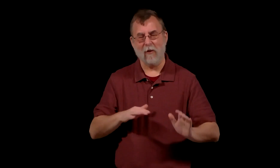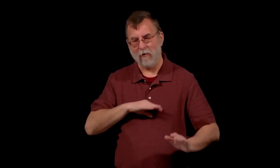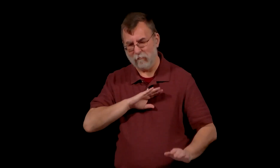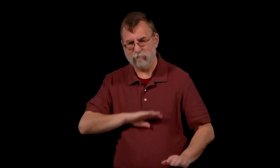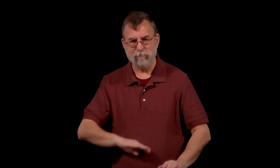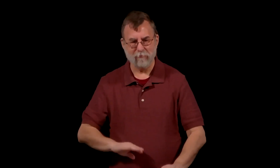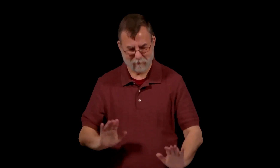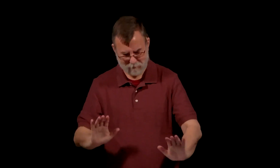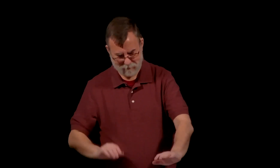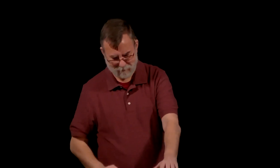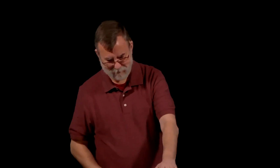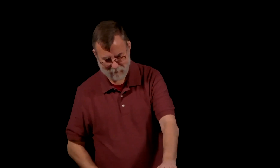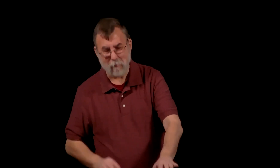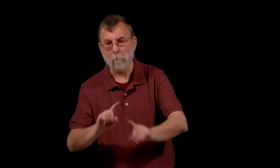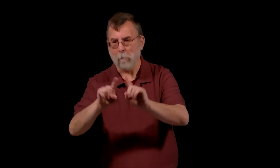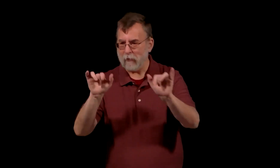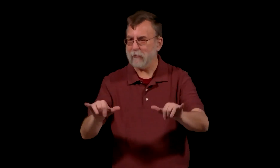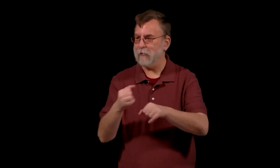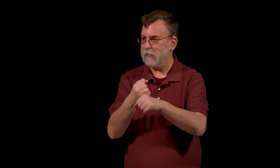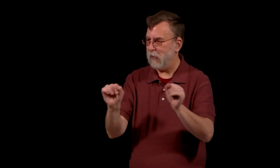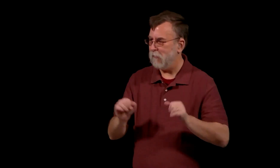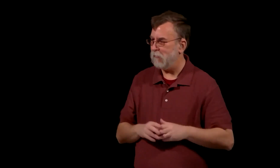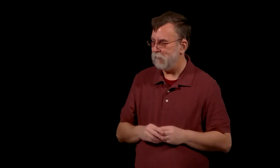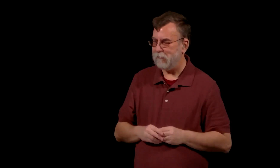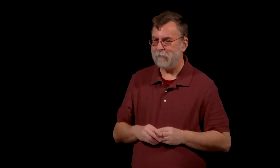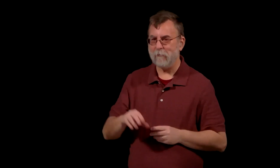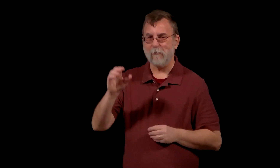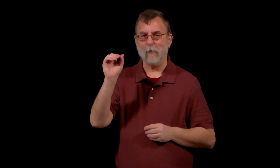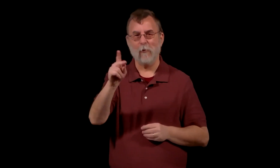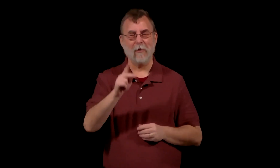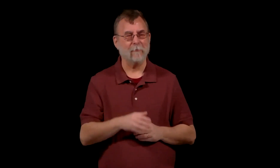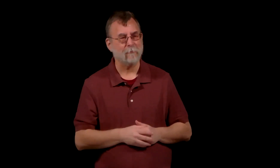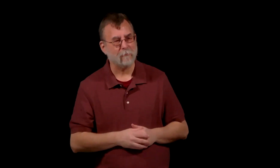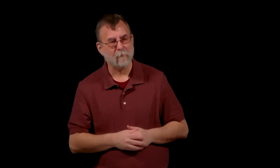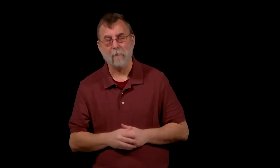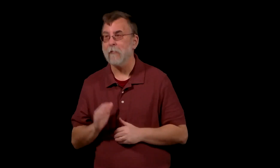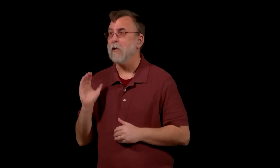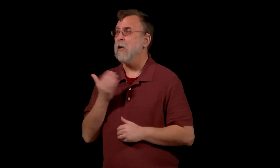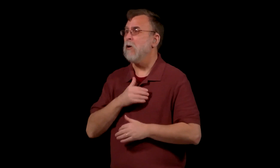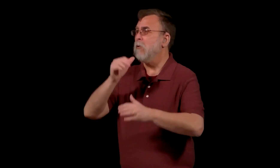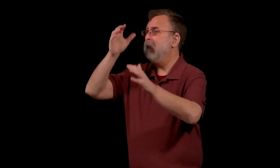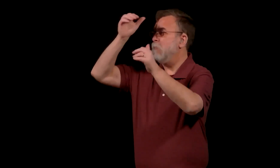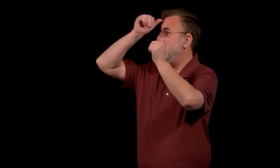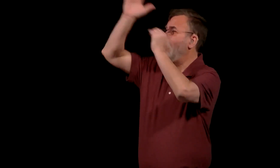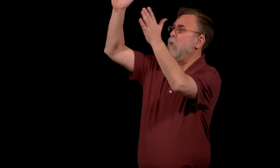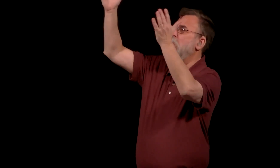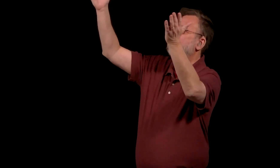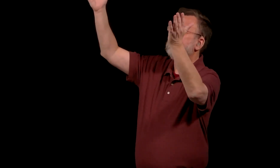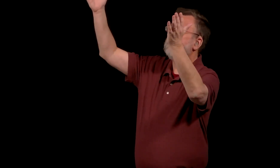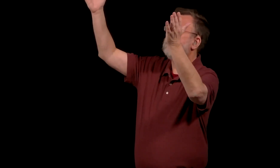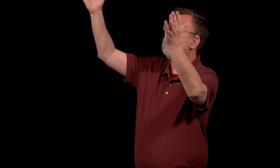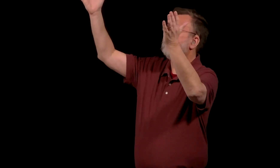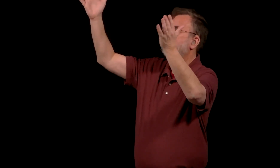We won't have to shovel. So I'm fine with that. But be safe. Okay. Our Heavenly